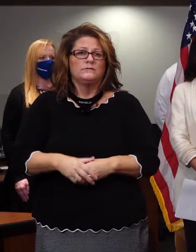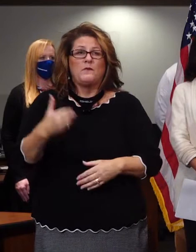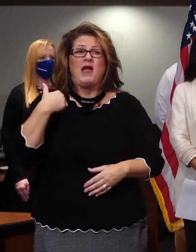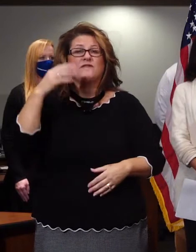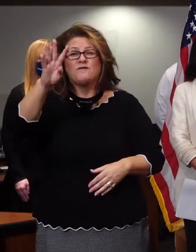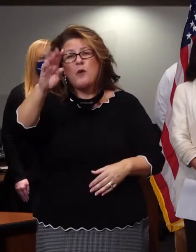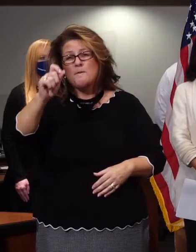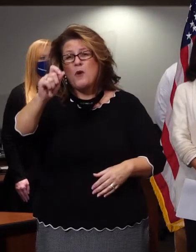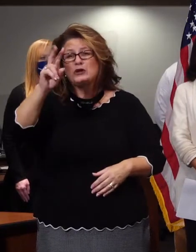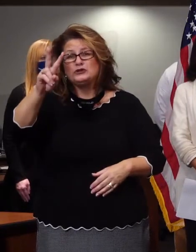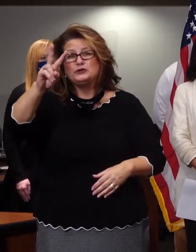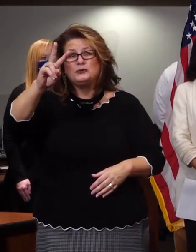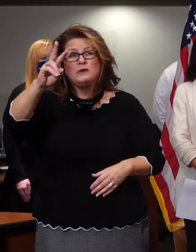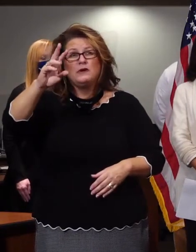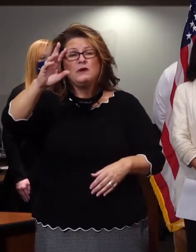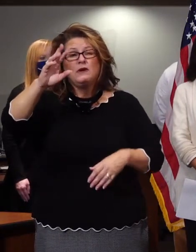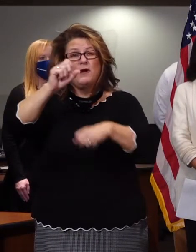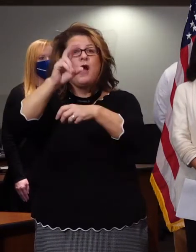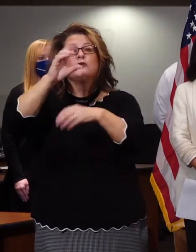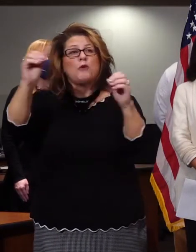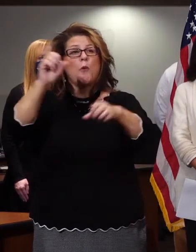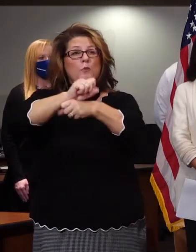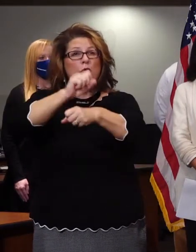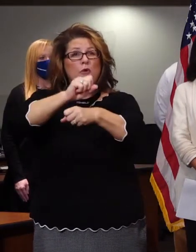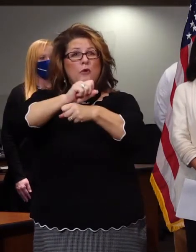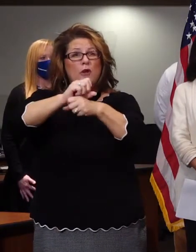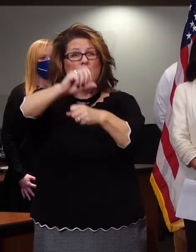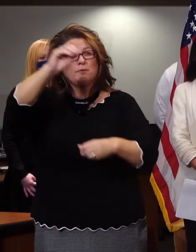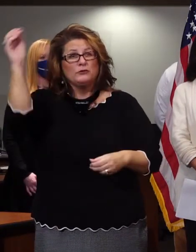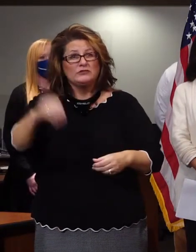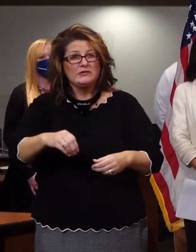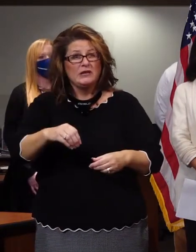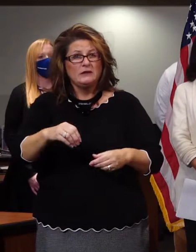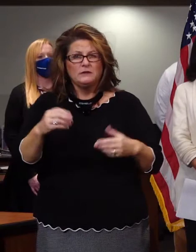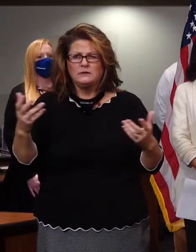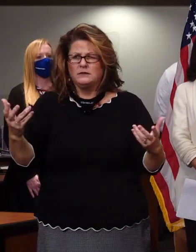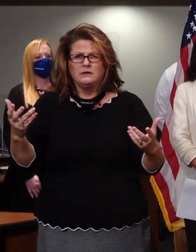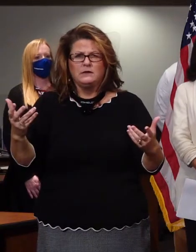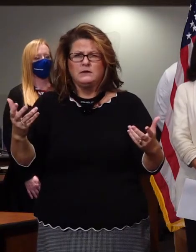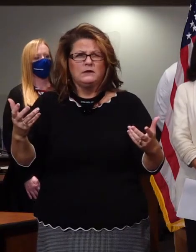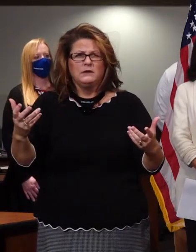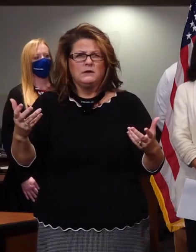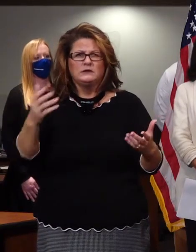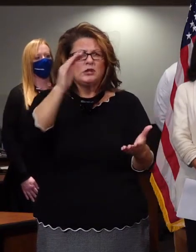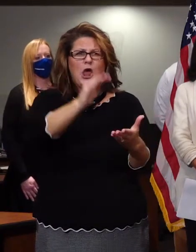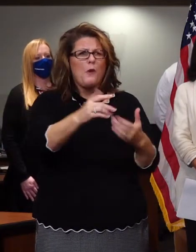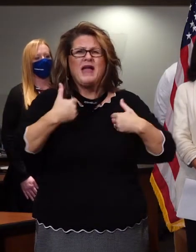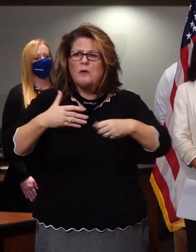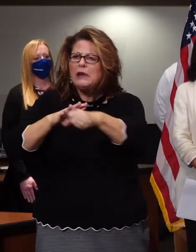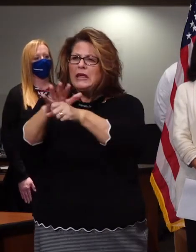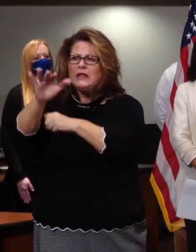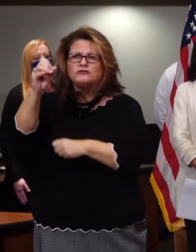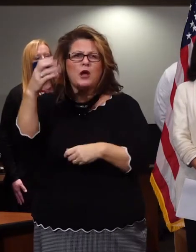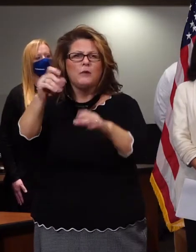4.2% unemployment rate. People are working. There's no reason for these schools not to be open. The consequences of these children,